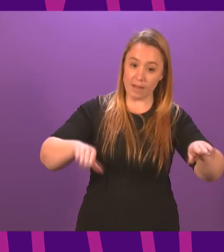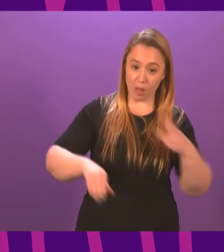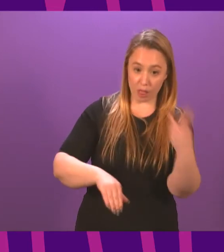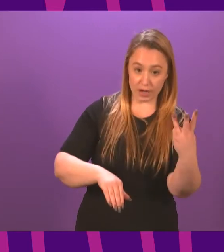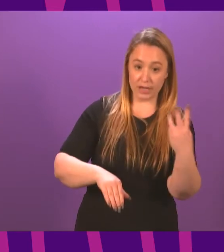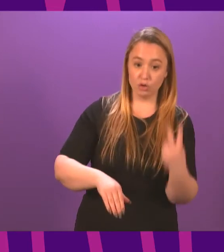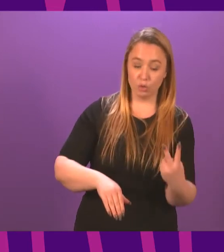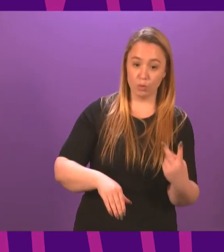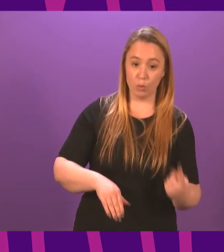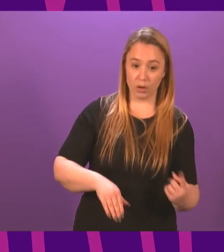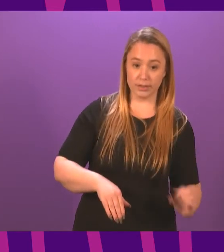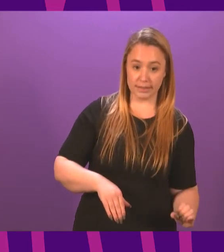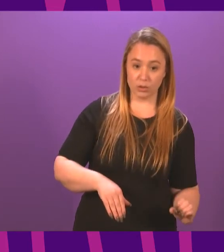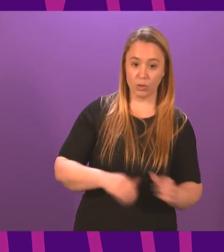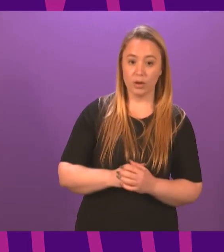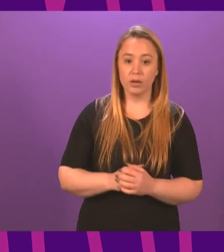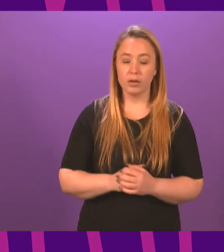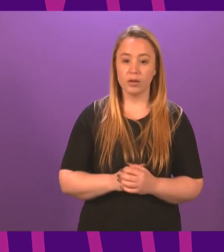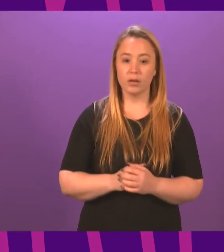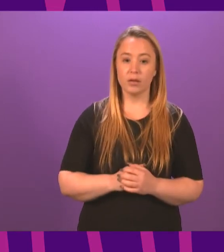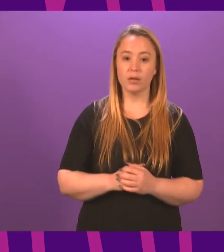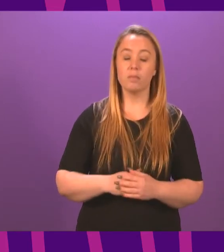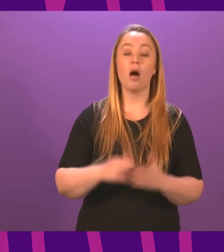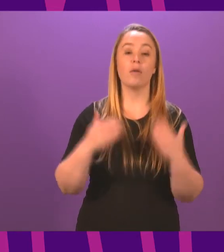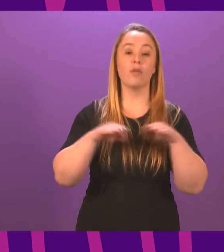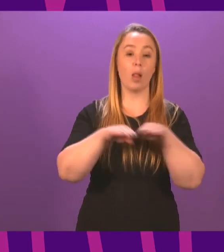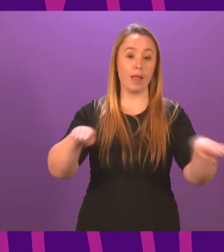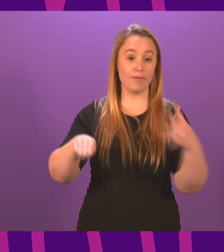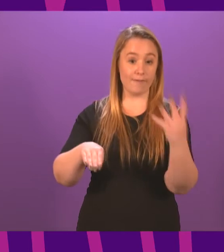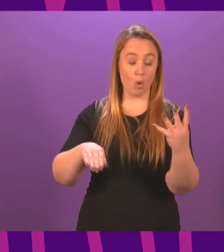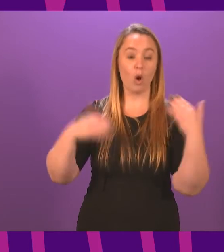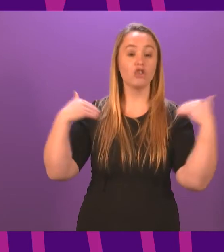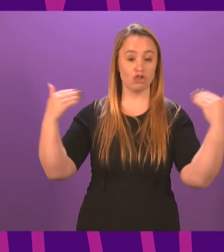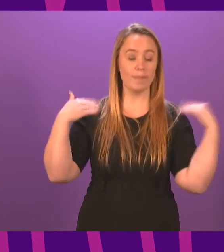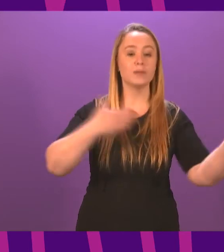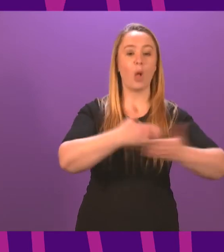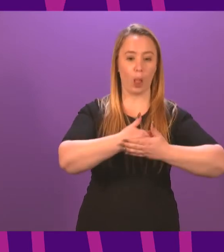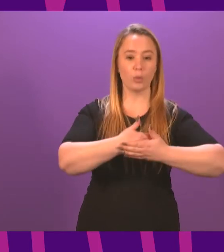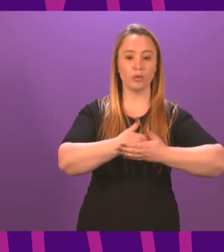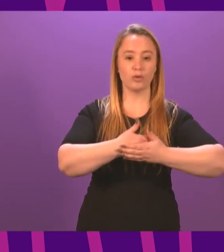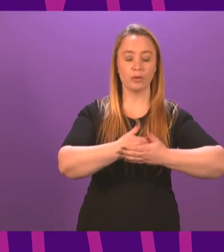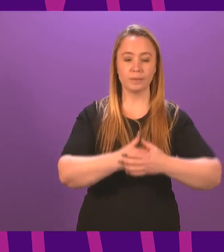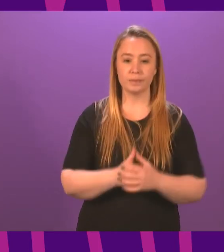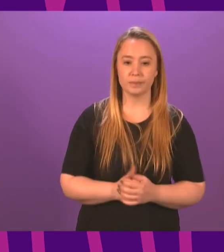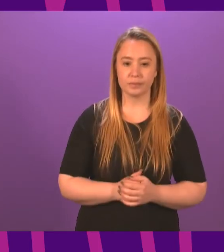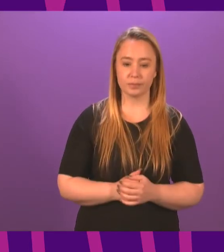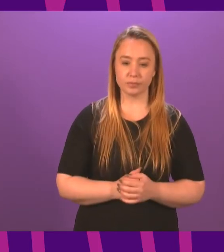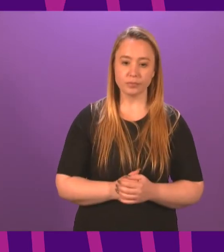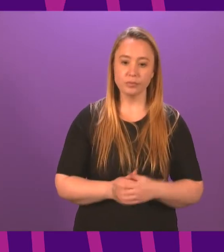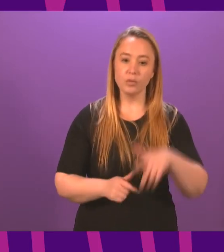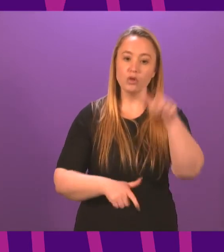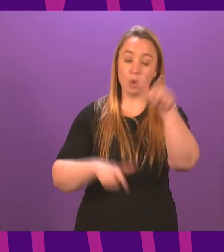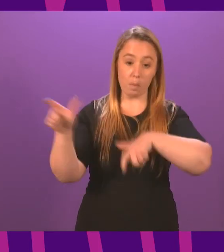lower. In level 4, however, that is not possible and gyms will be closing on Friday. I've had several constituents contact me, both